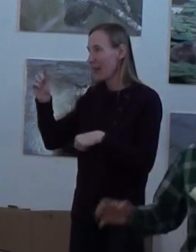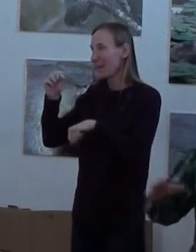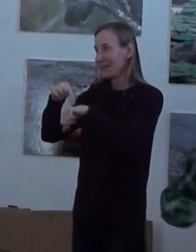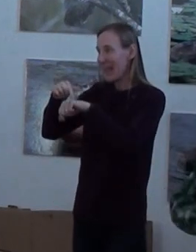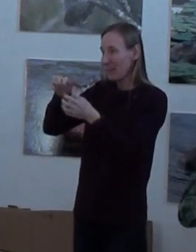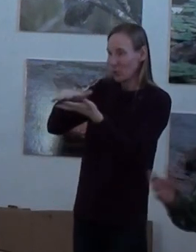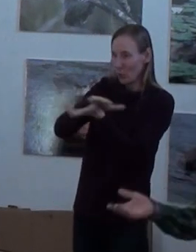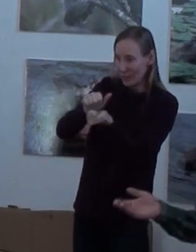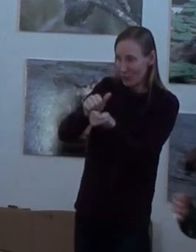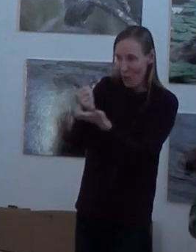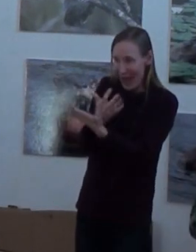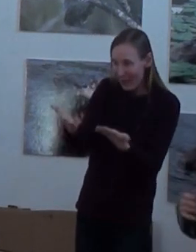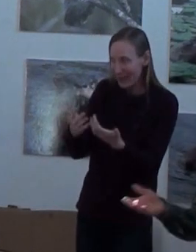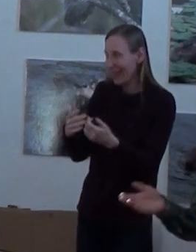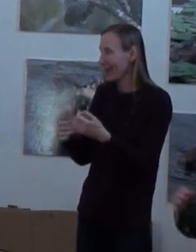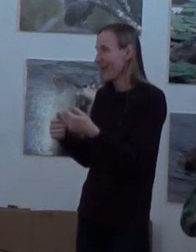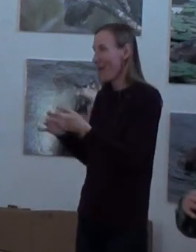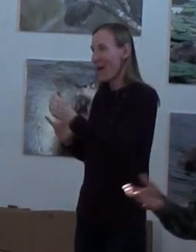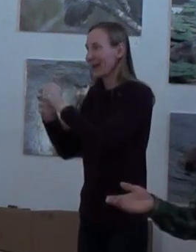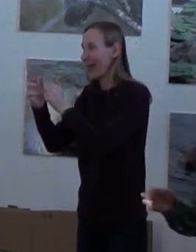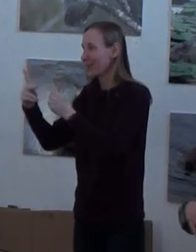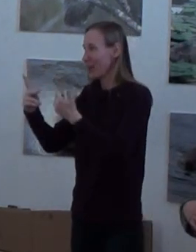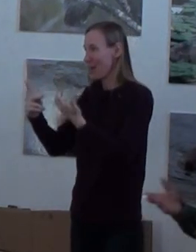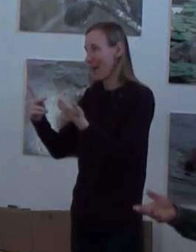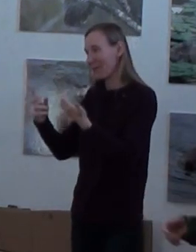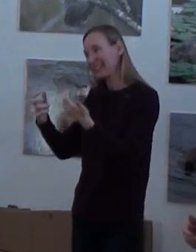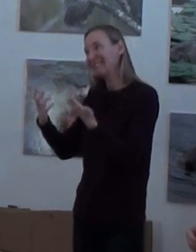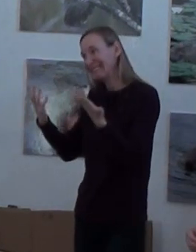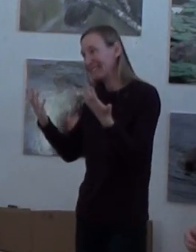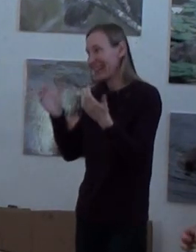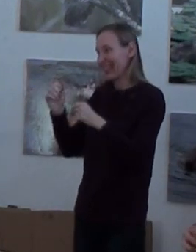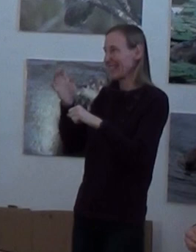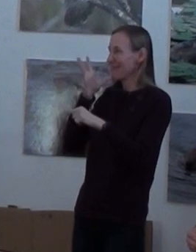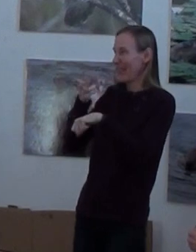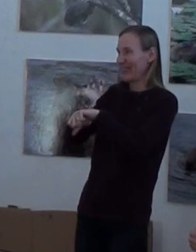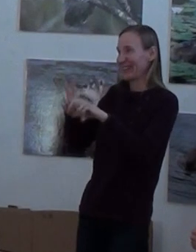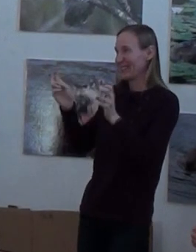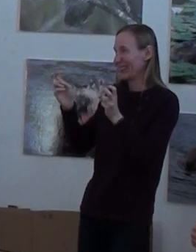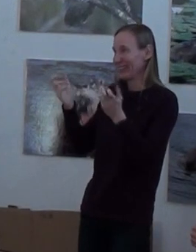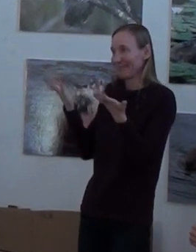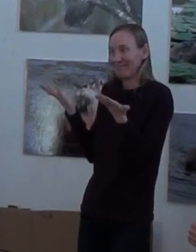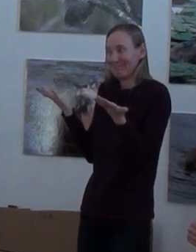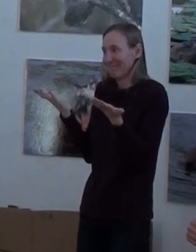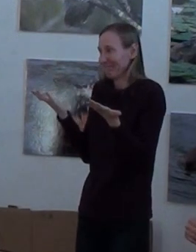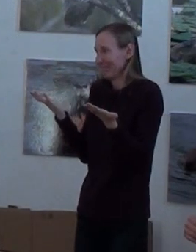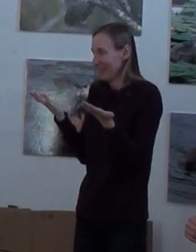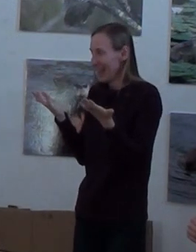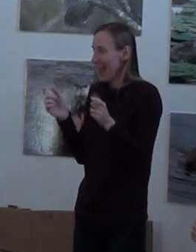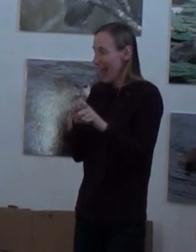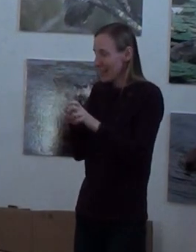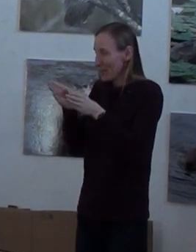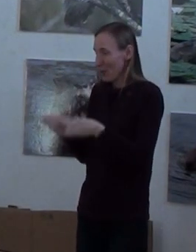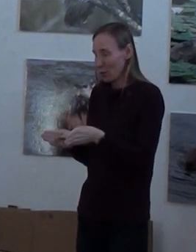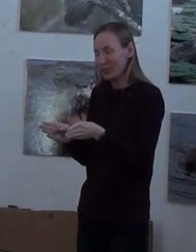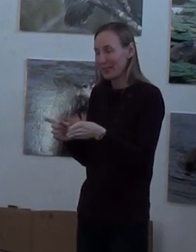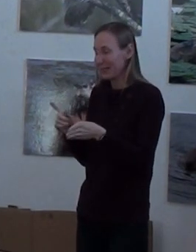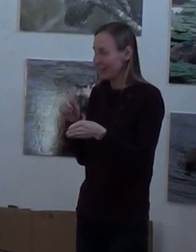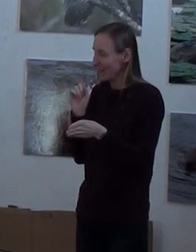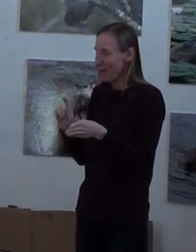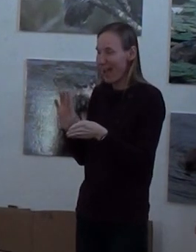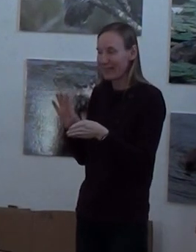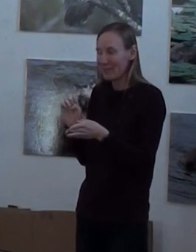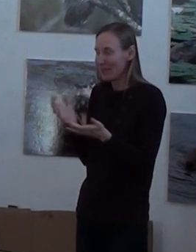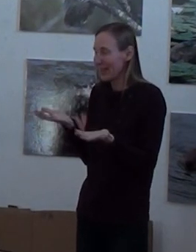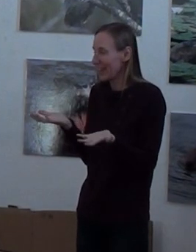So there's a harsh reality on both ends of it, and I think you have to. It really teaches you as a person to kind